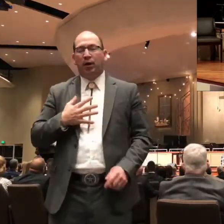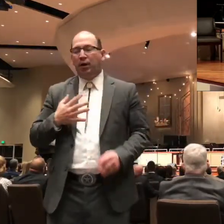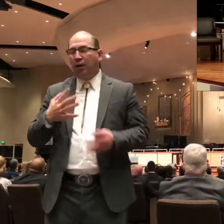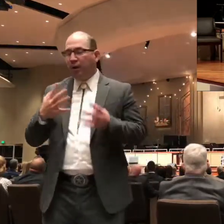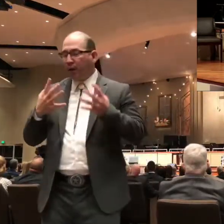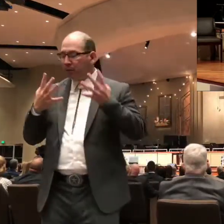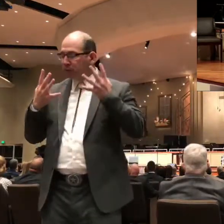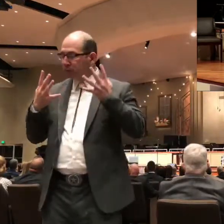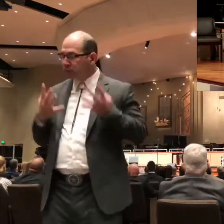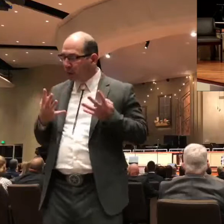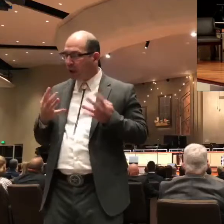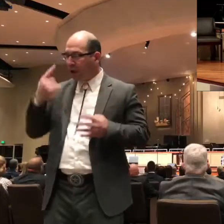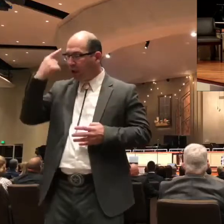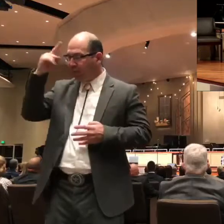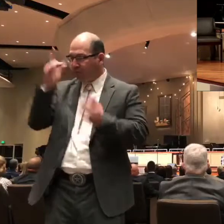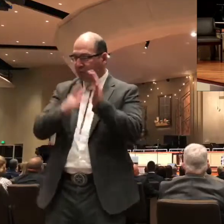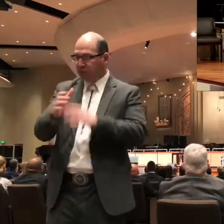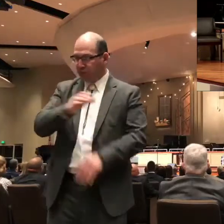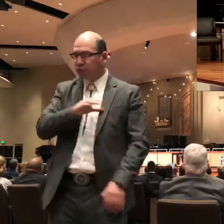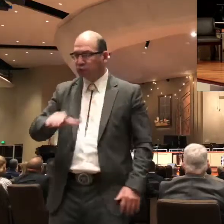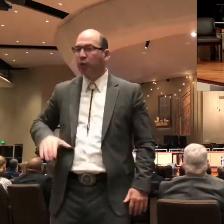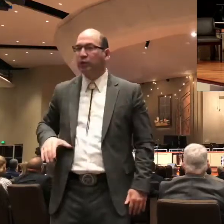for the name of Jesus Christ when that happens.